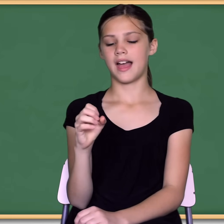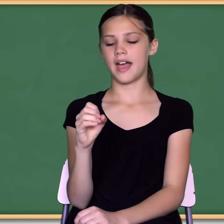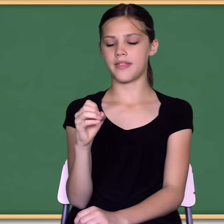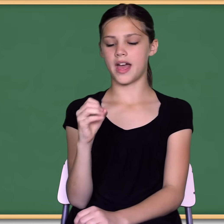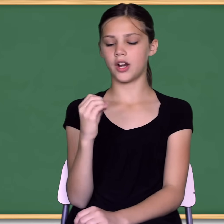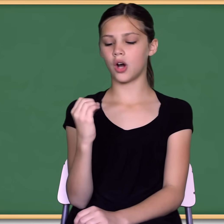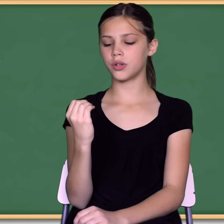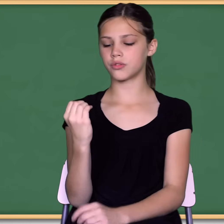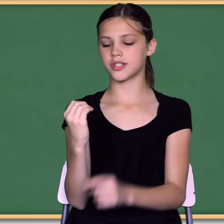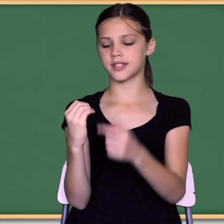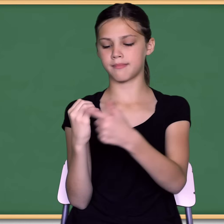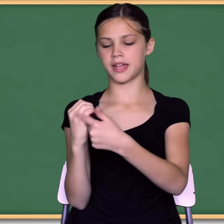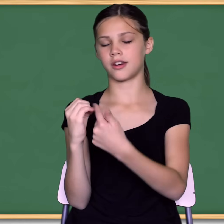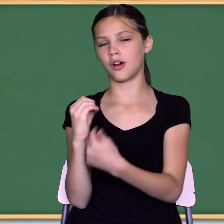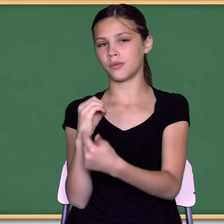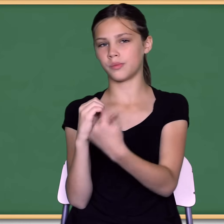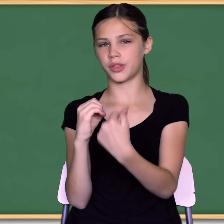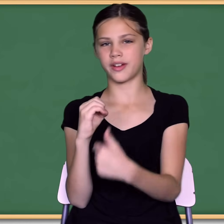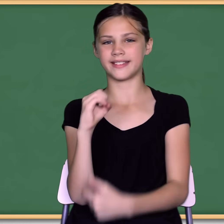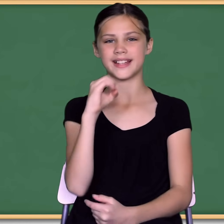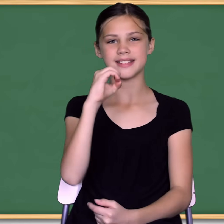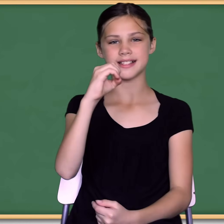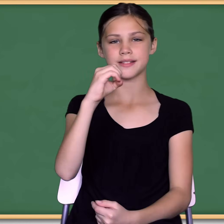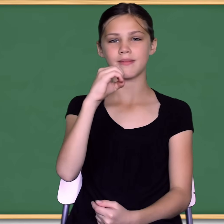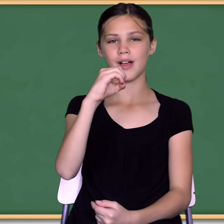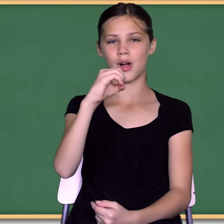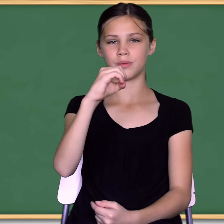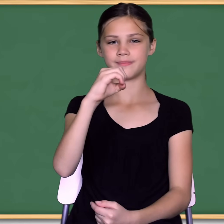And then O, you just make an O with your hand like this, O.